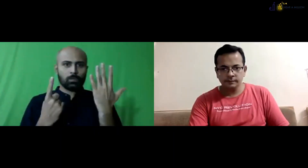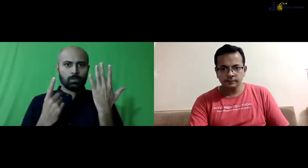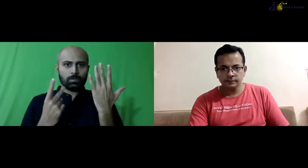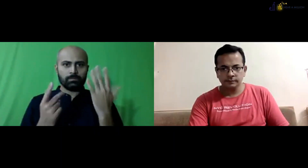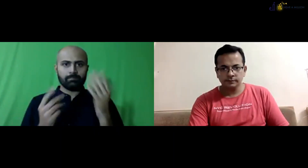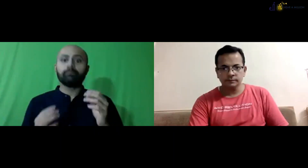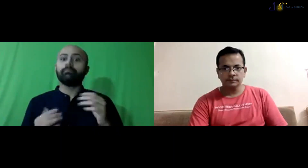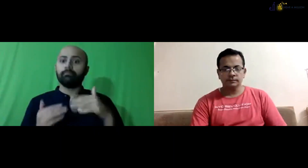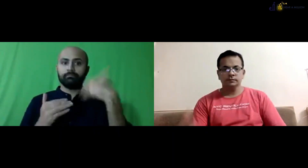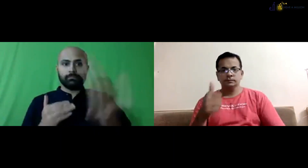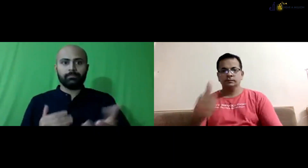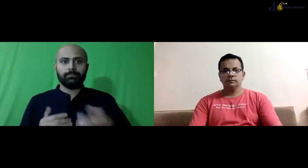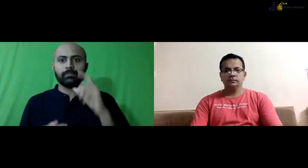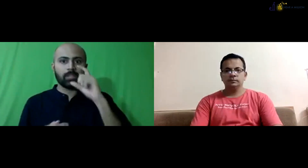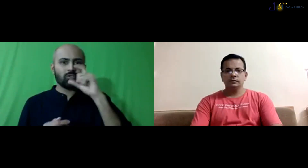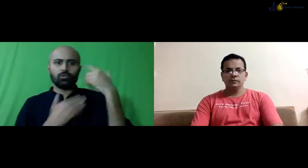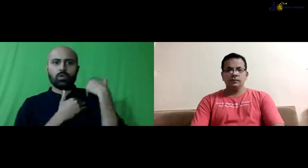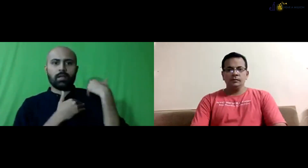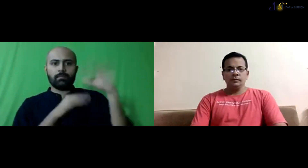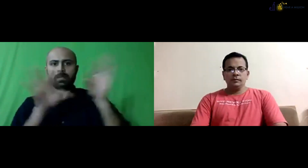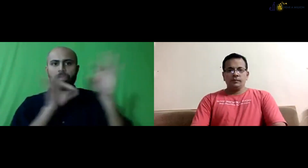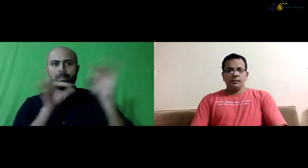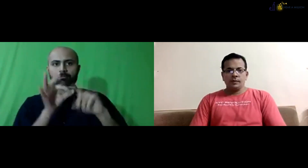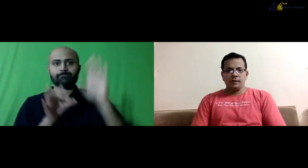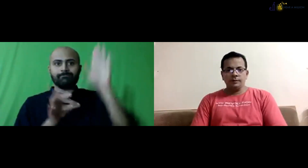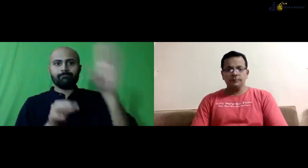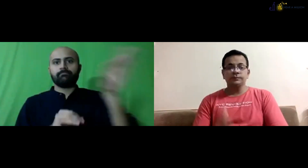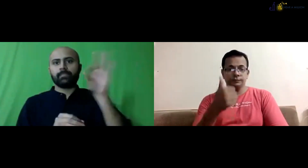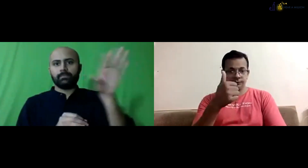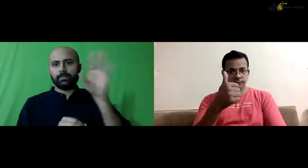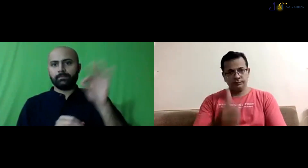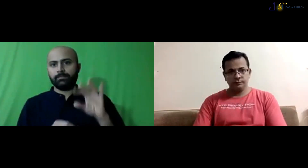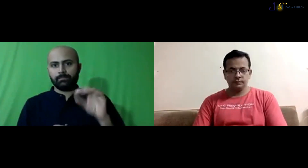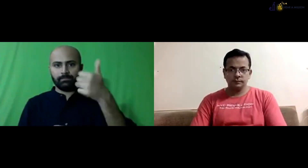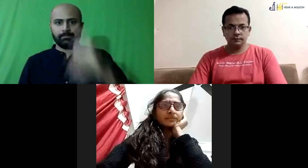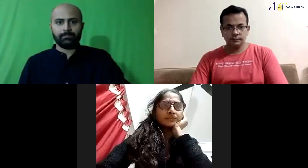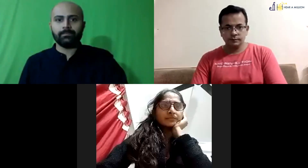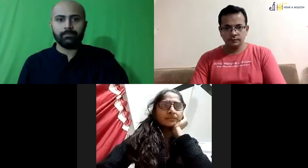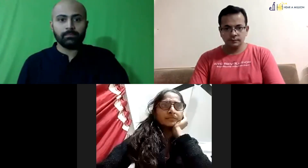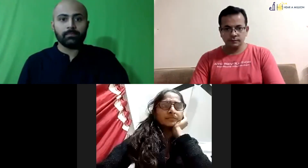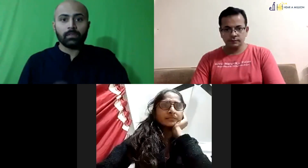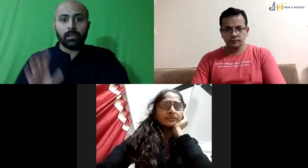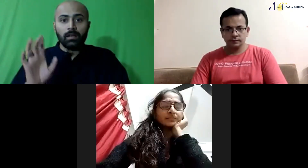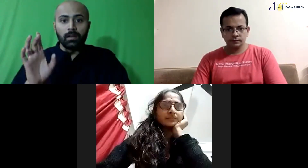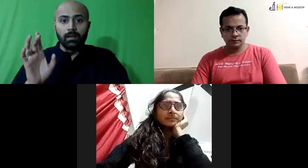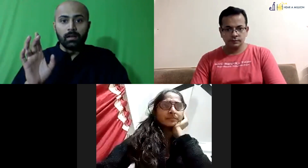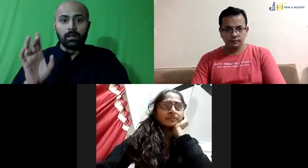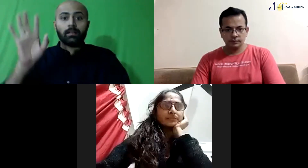Okay. So Rajesh, some people have raised their hands. Charu, now you will